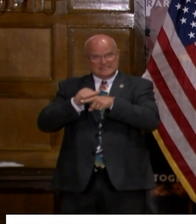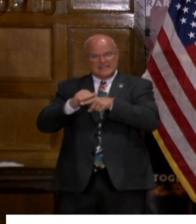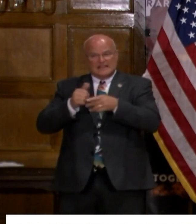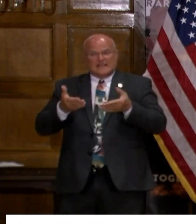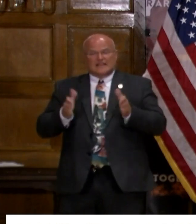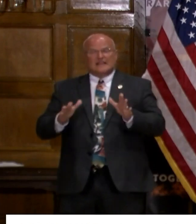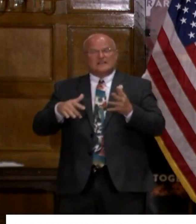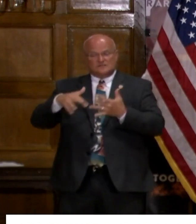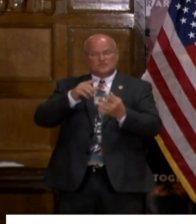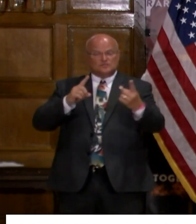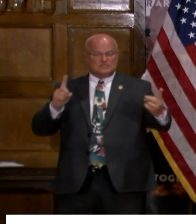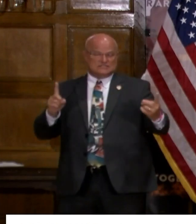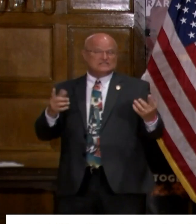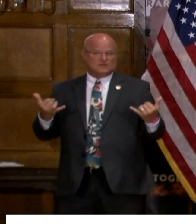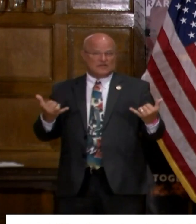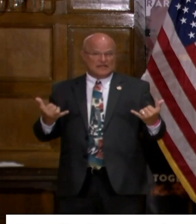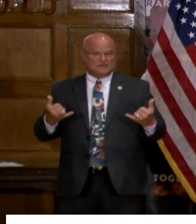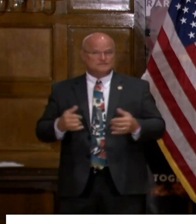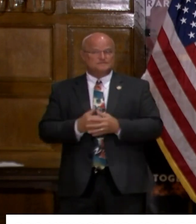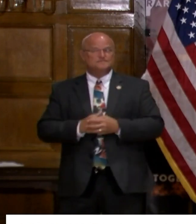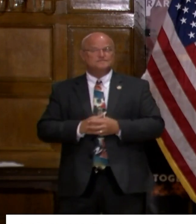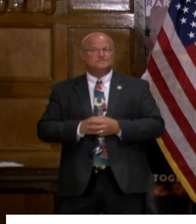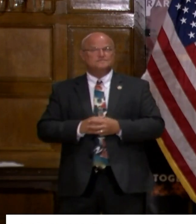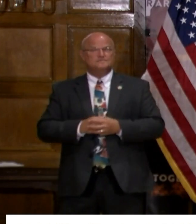which allows for social distancing.